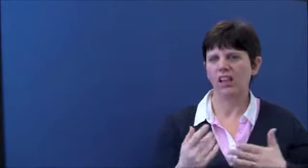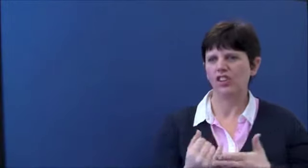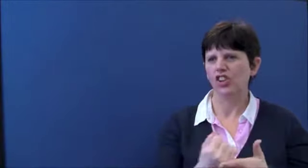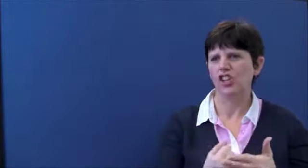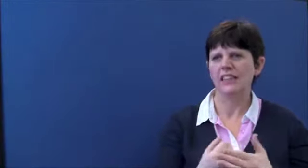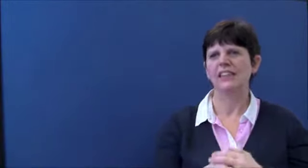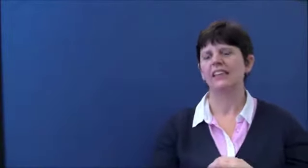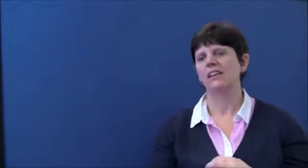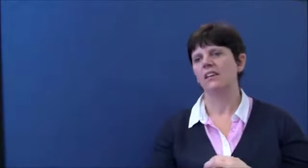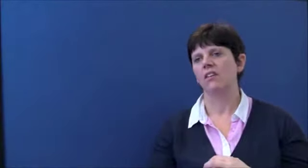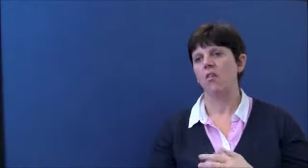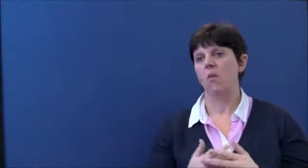feel worthless and unloved.